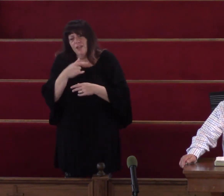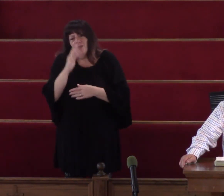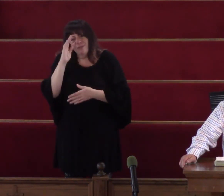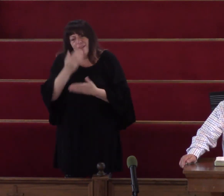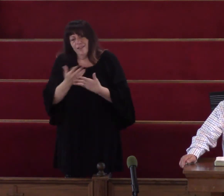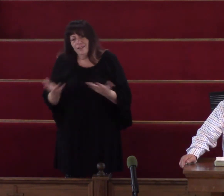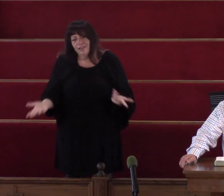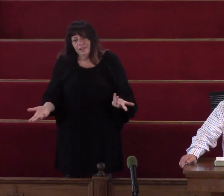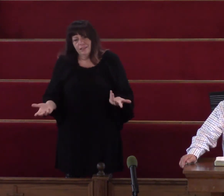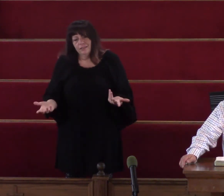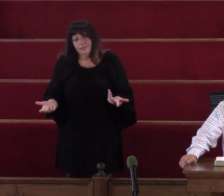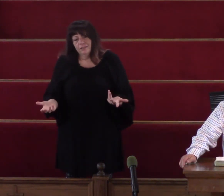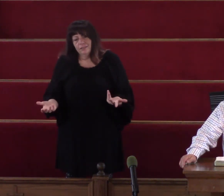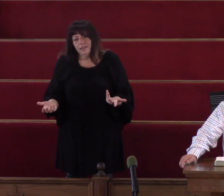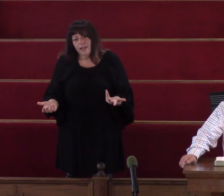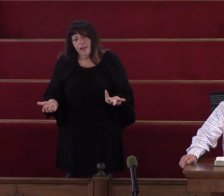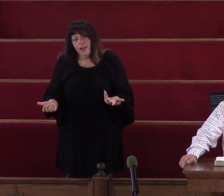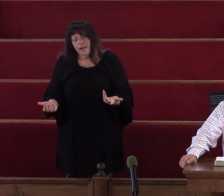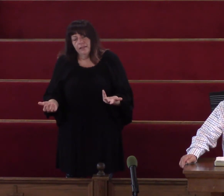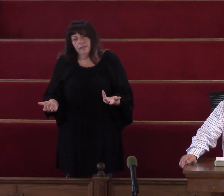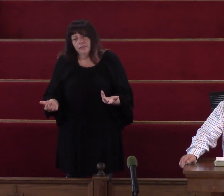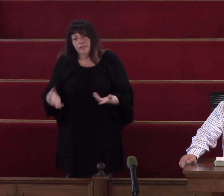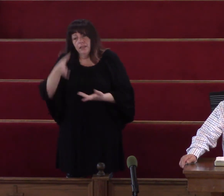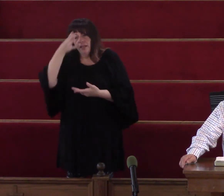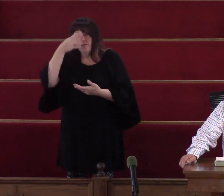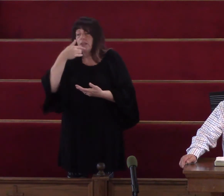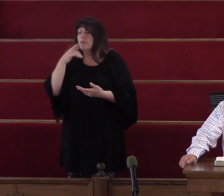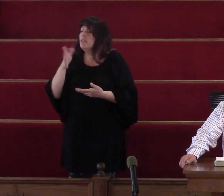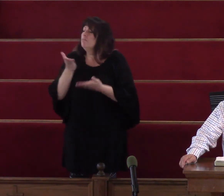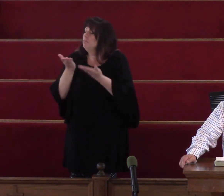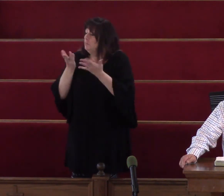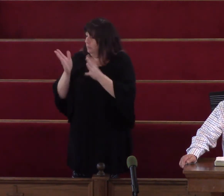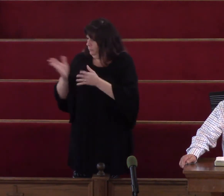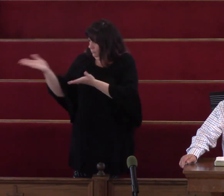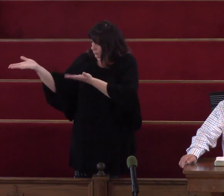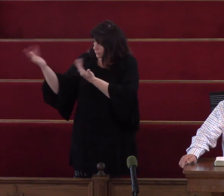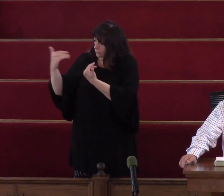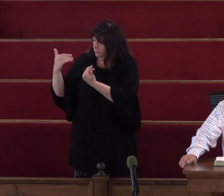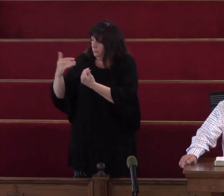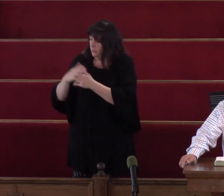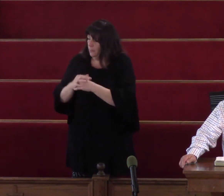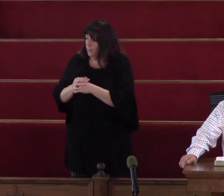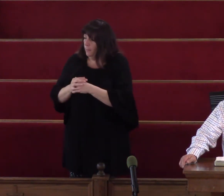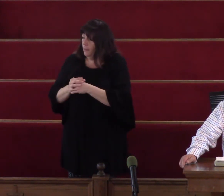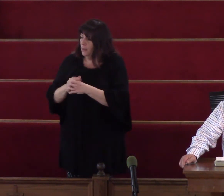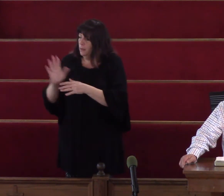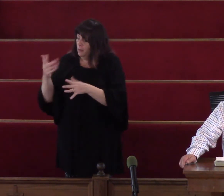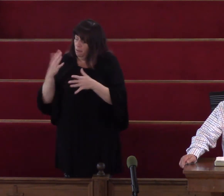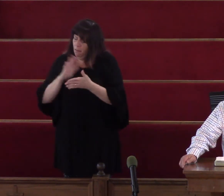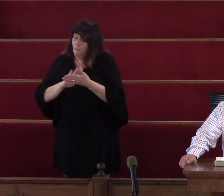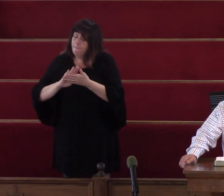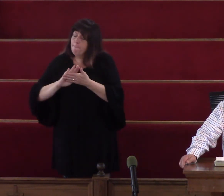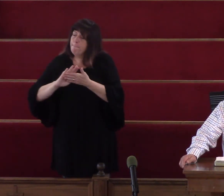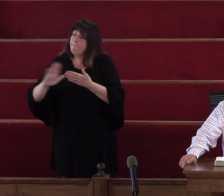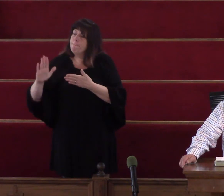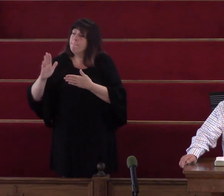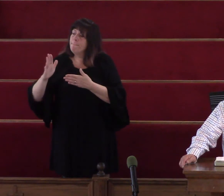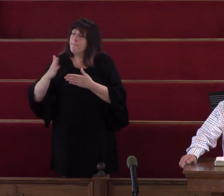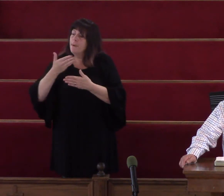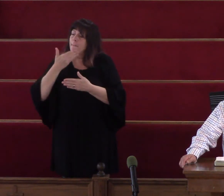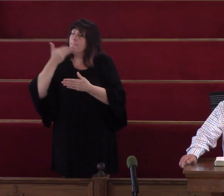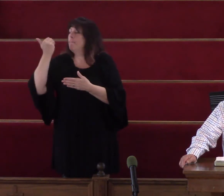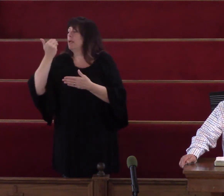Servants Bring Forth The best Robe And put It upon Him And